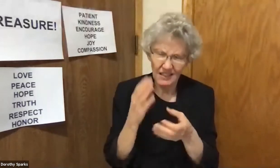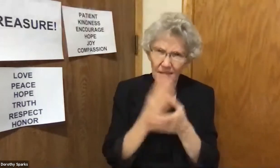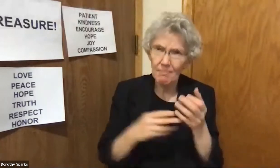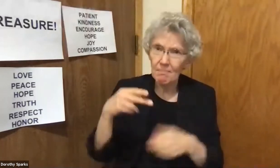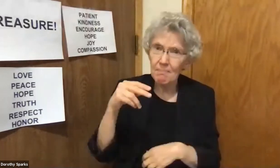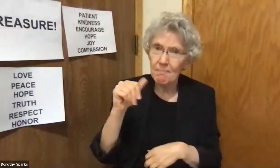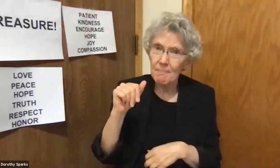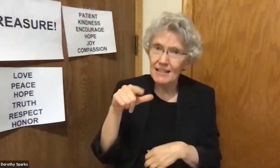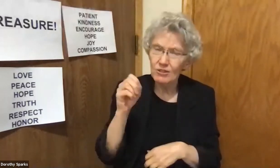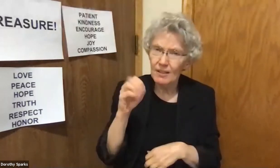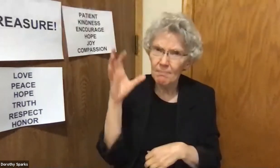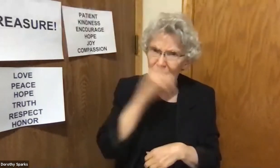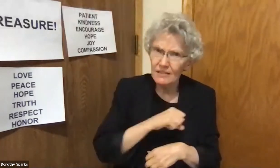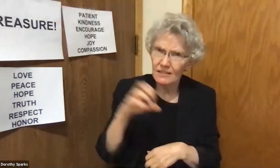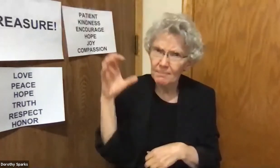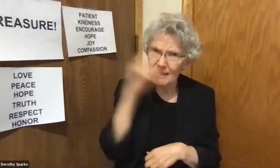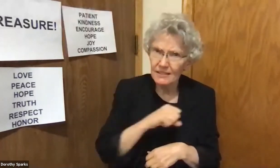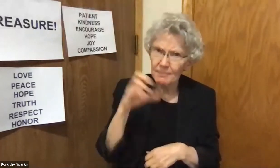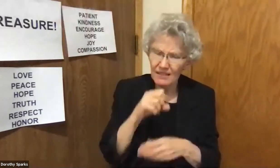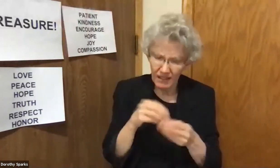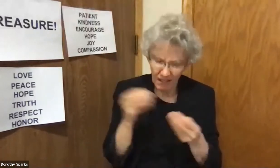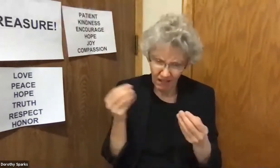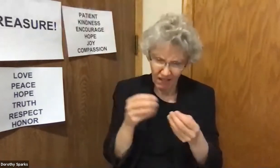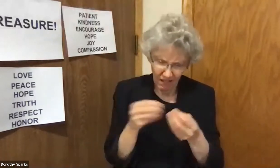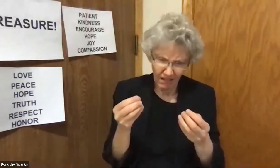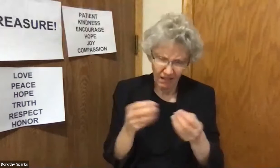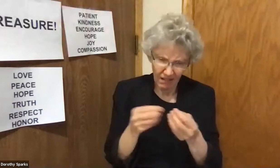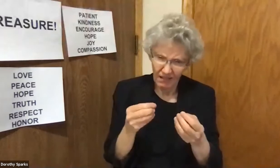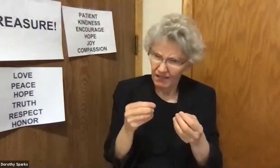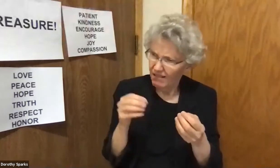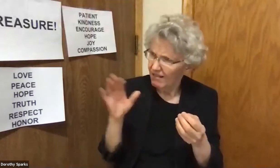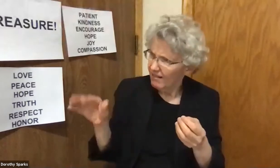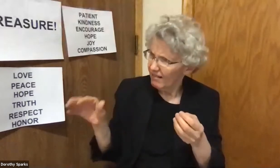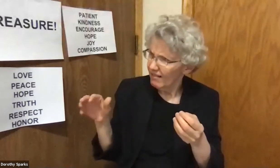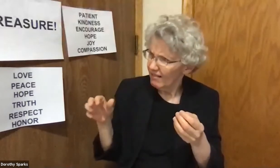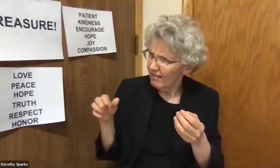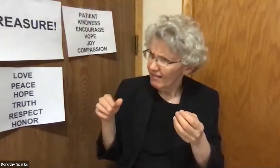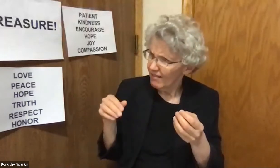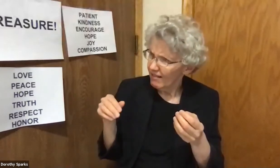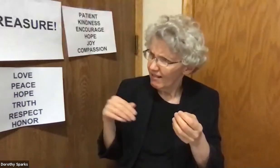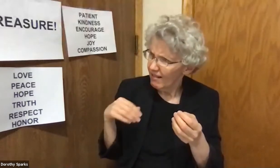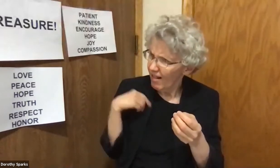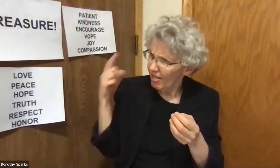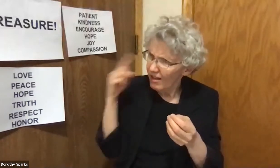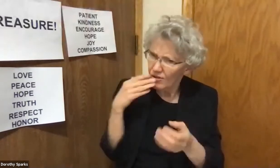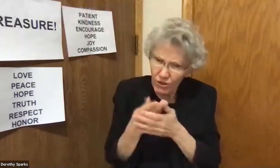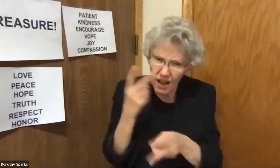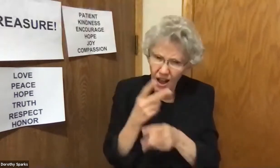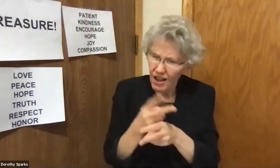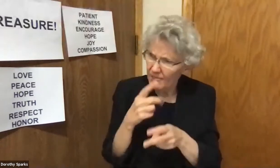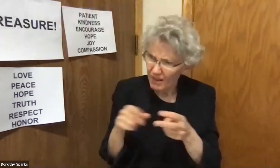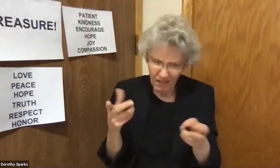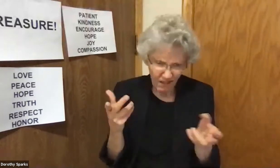he returned it, the missionary noticed that some of the pages were missing from his Bible. And so he asked